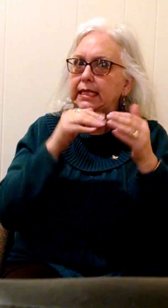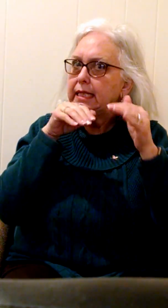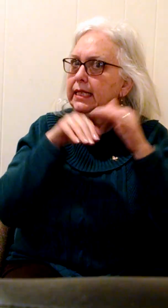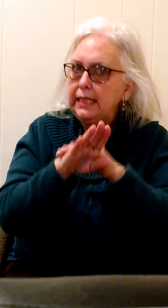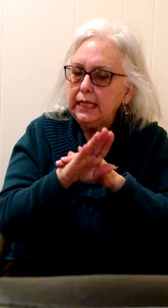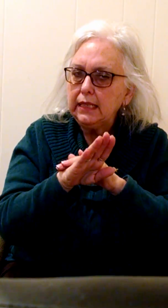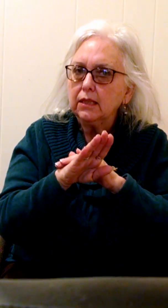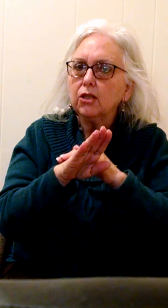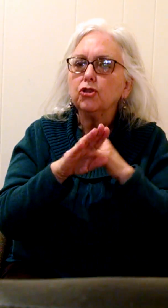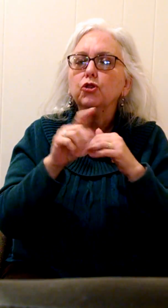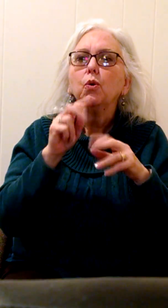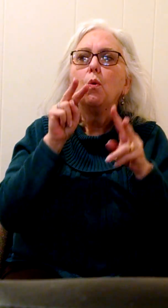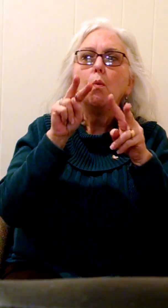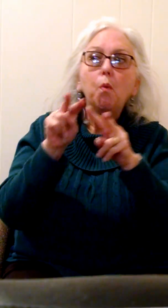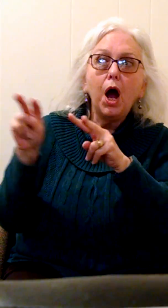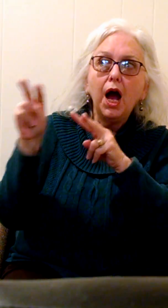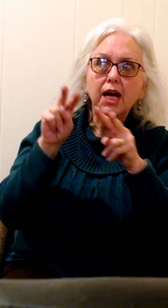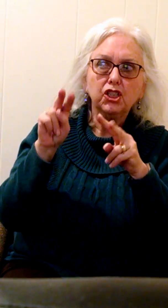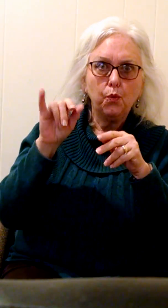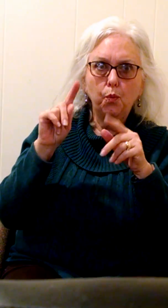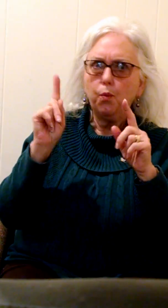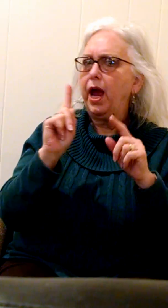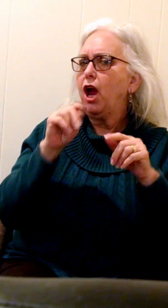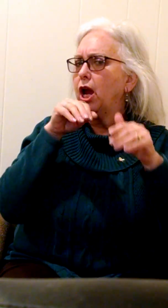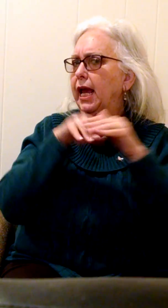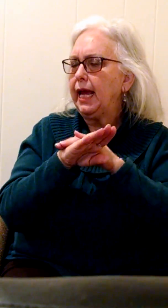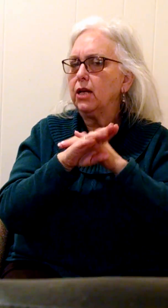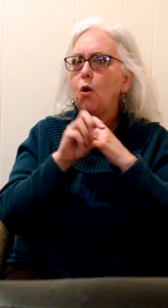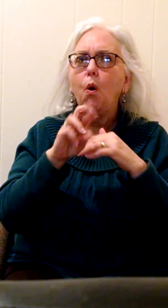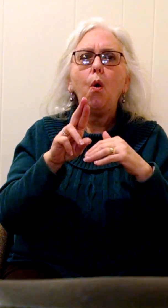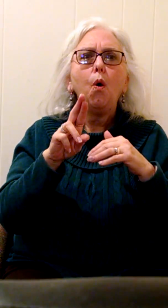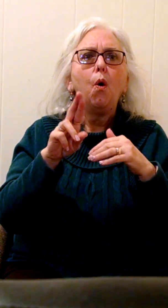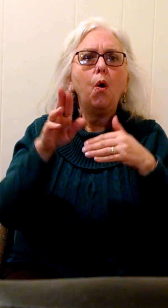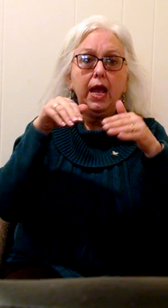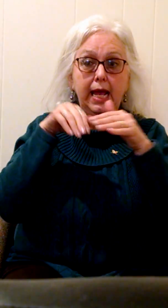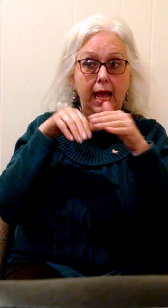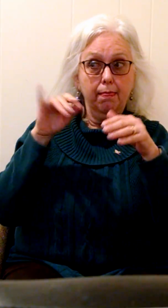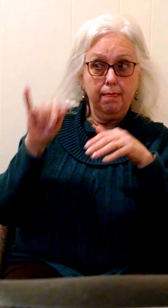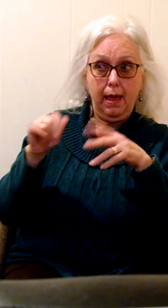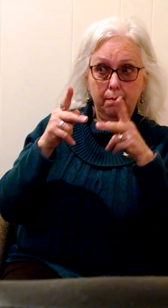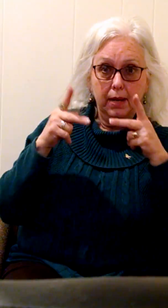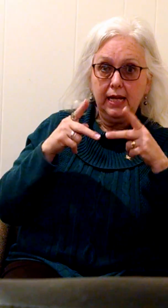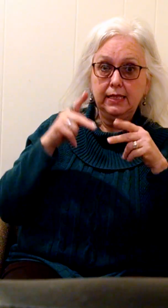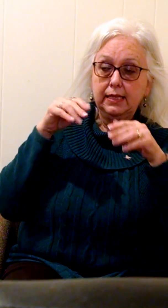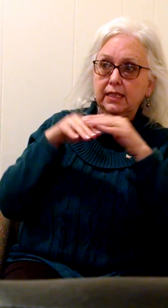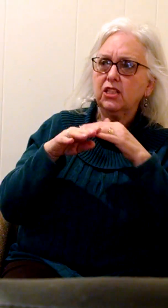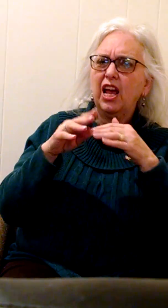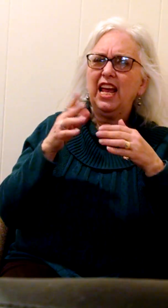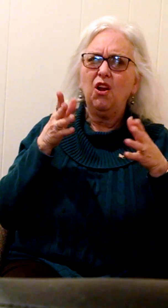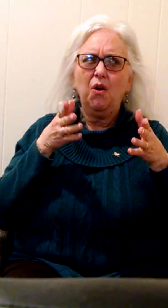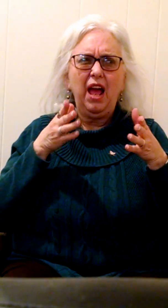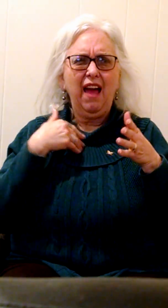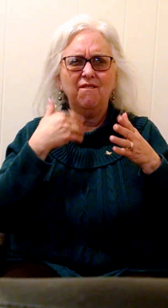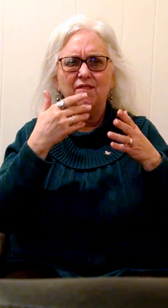to monitor entrance and/or entrance is configured in a manner where it is